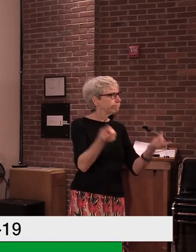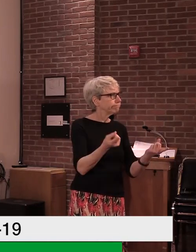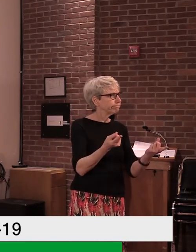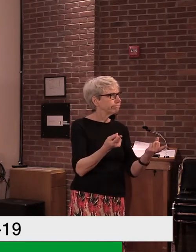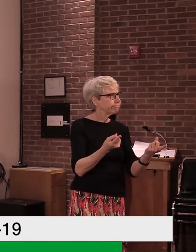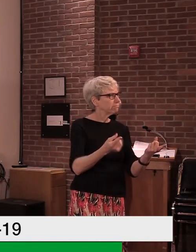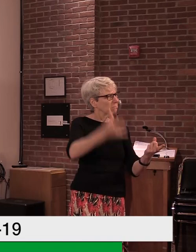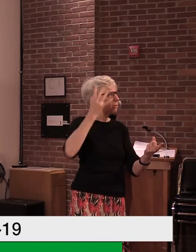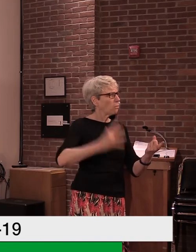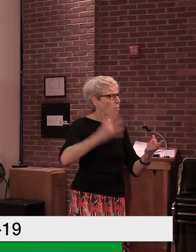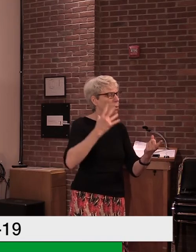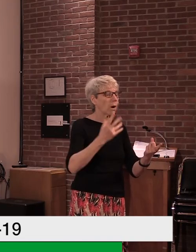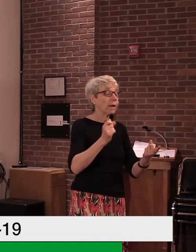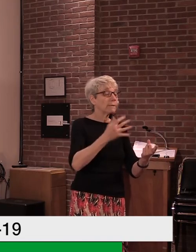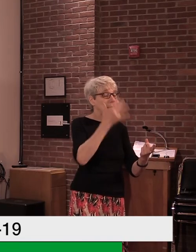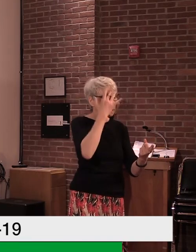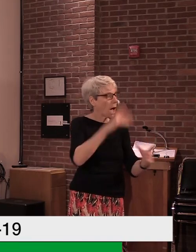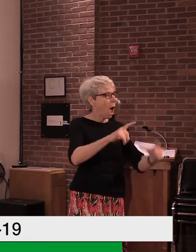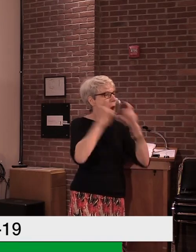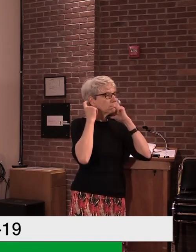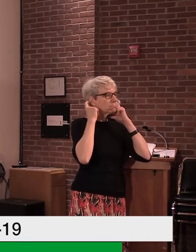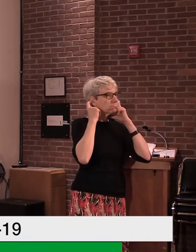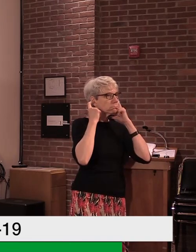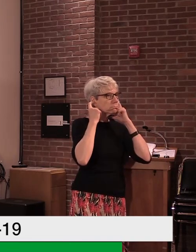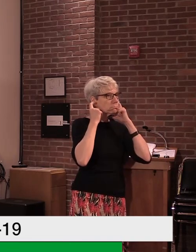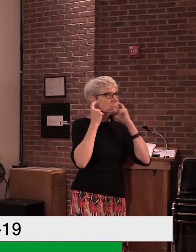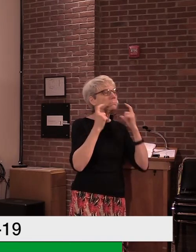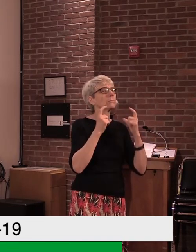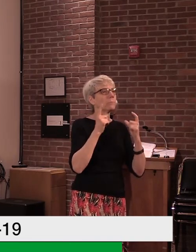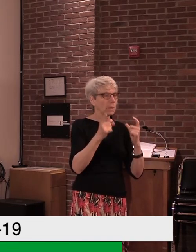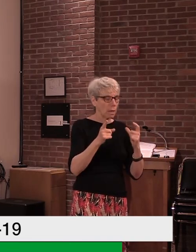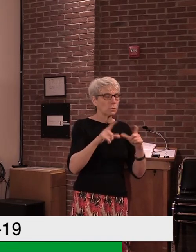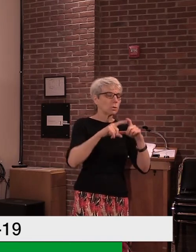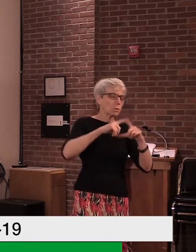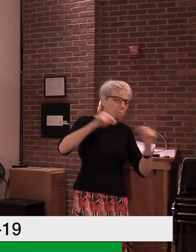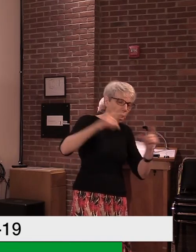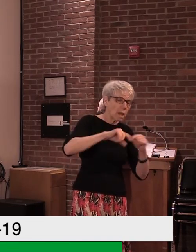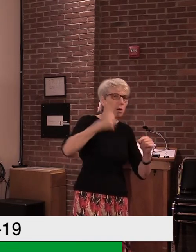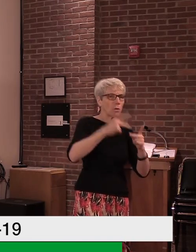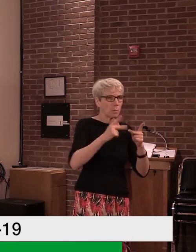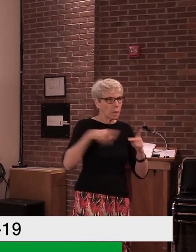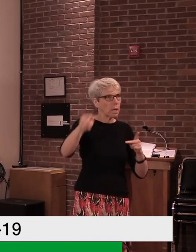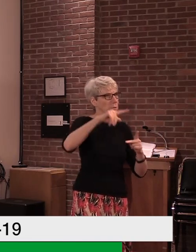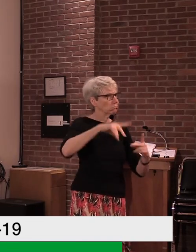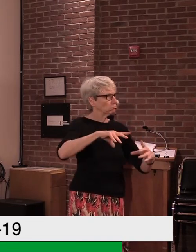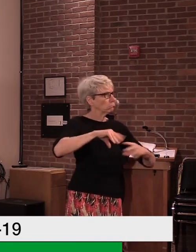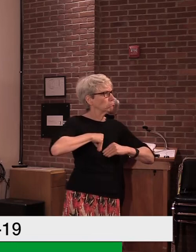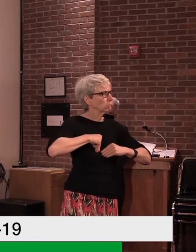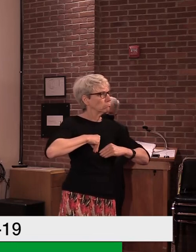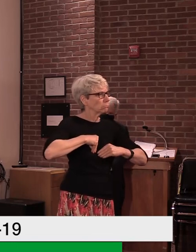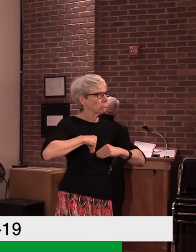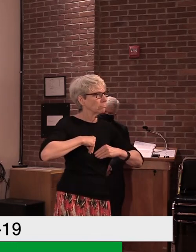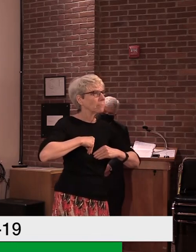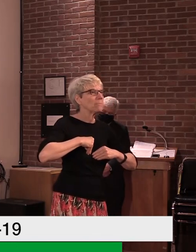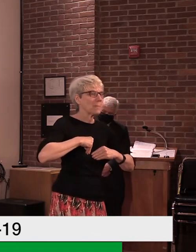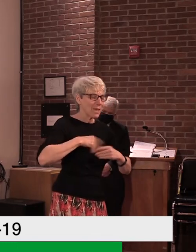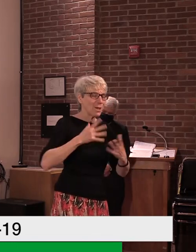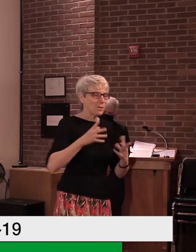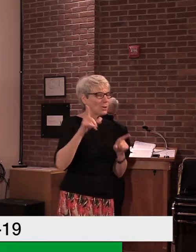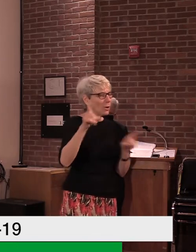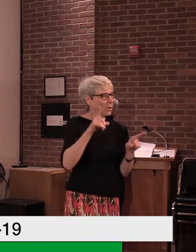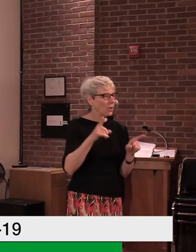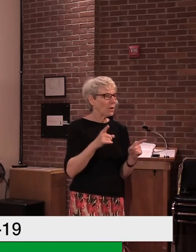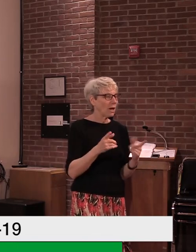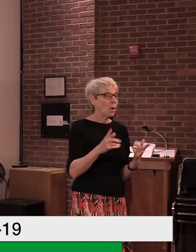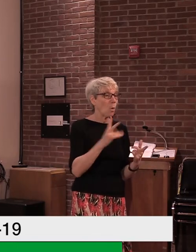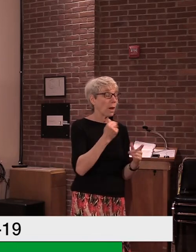and use of masking, knowing it is a behavior change that is challenging for everyone, as the governor has stated